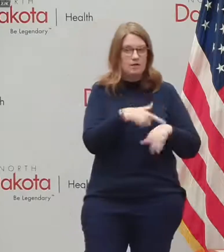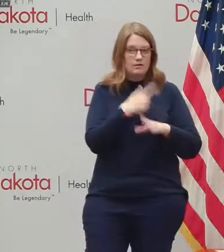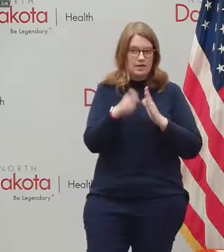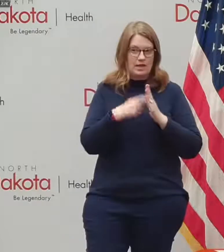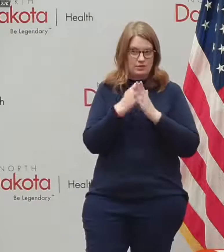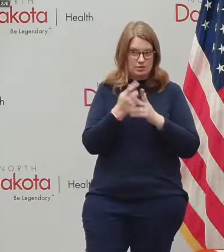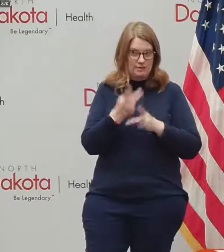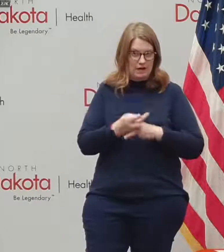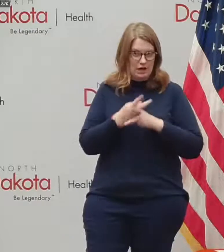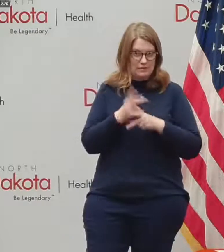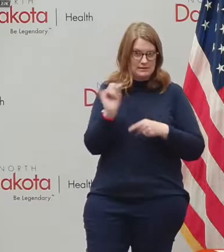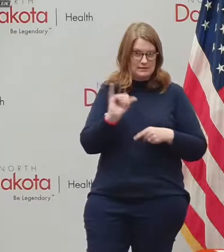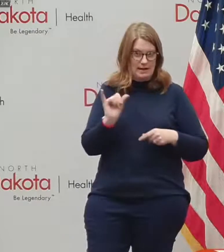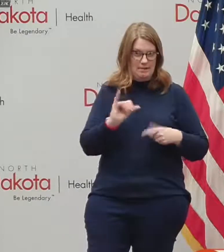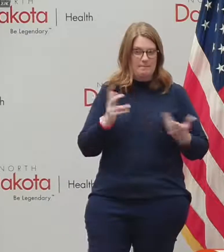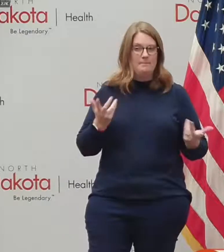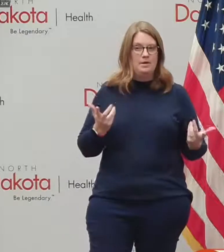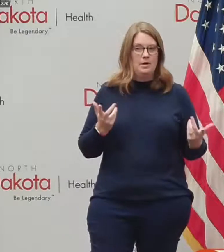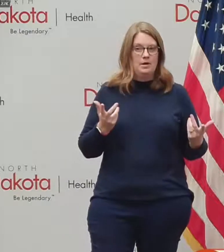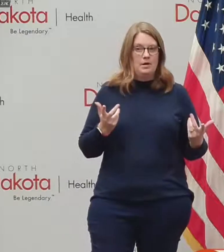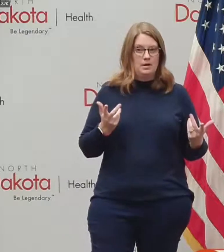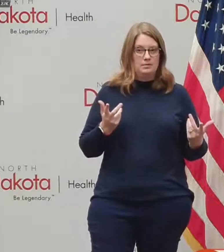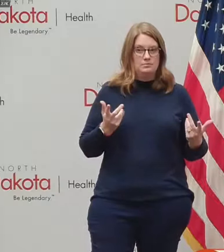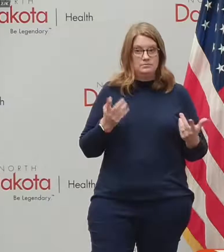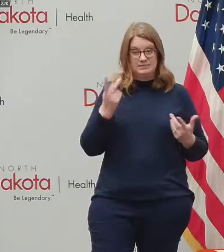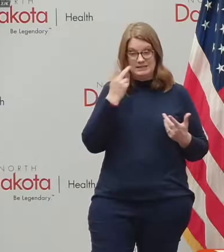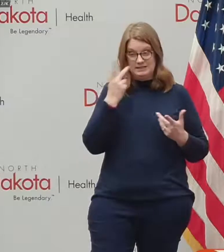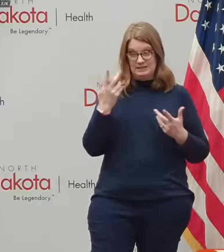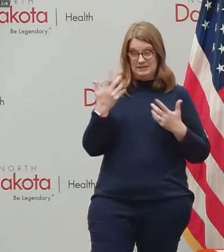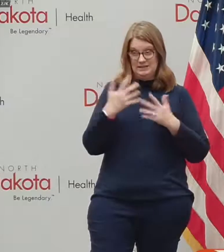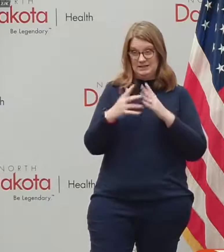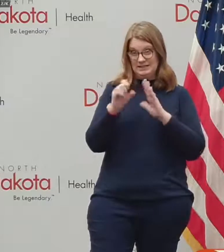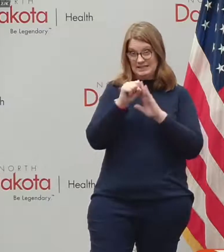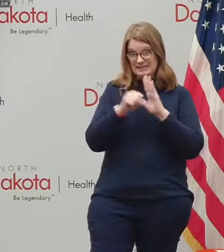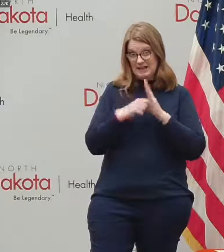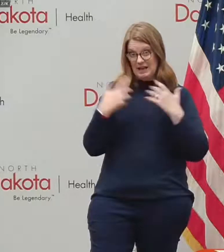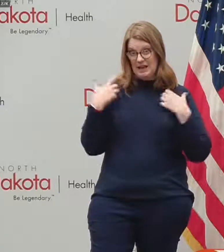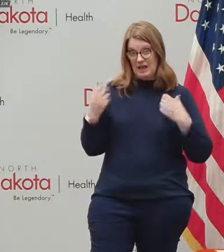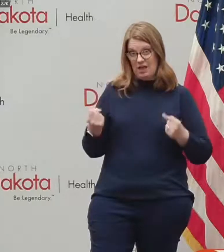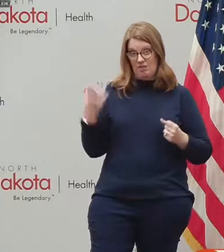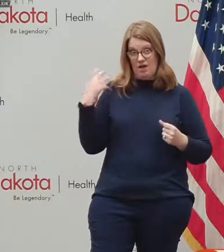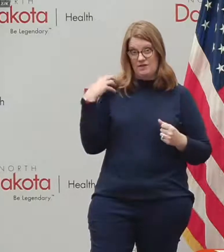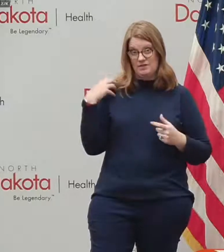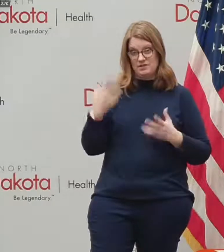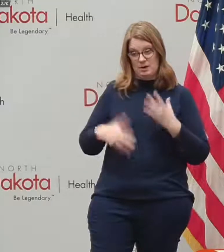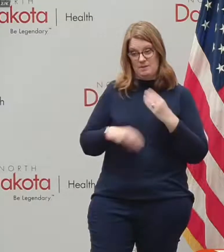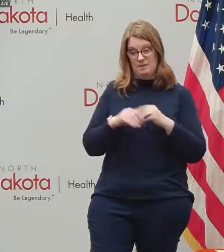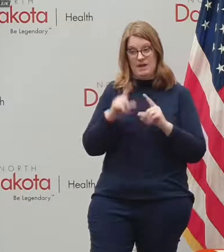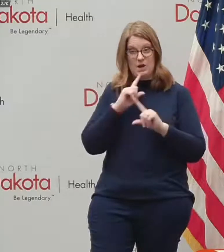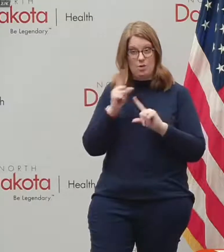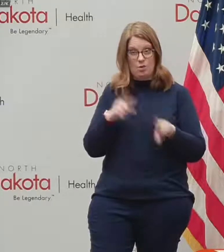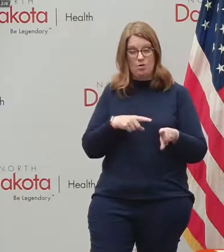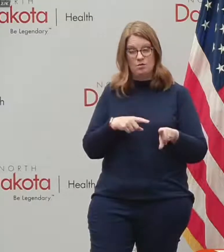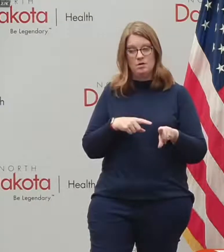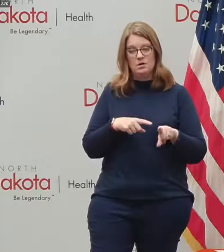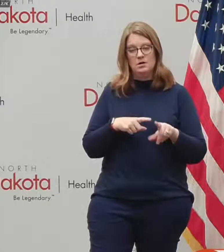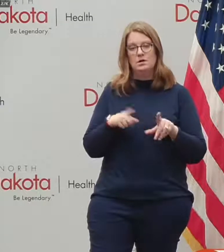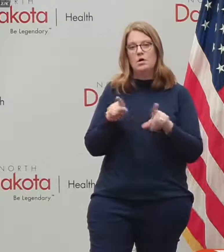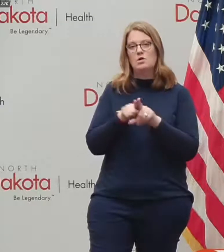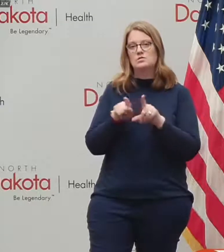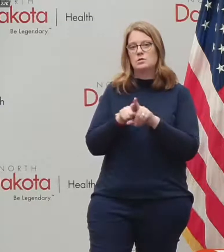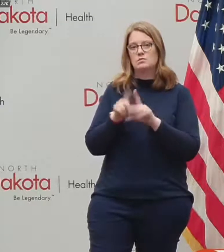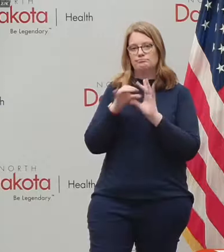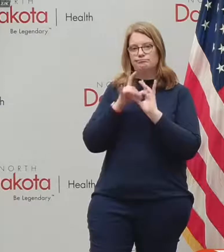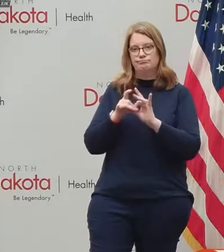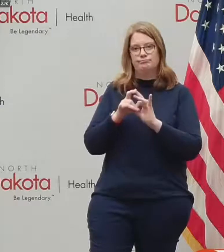is the same, and so when we look at the state health officer amended order, that also will assist in long-term care. But